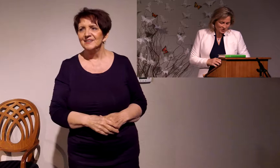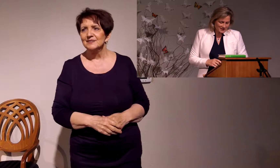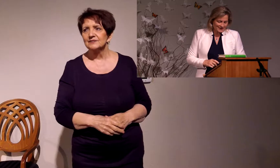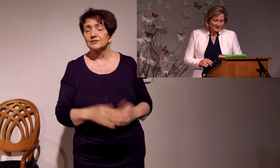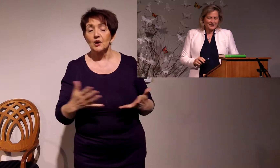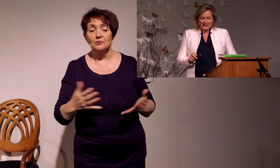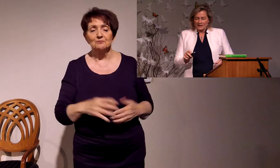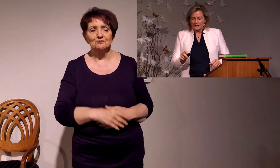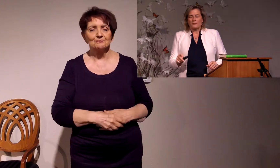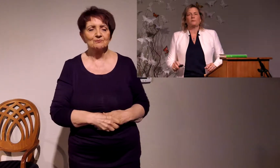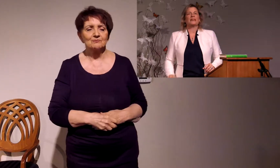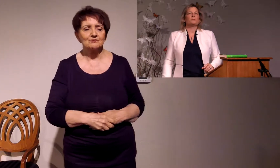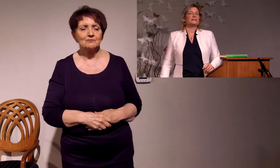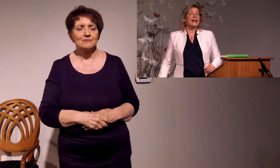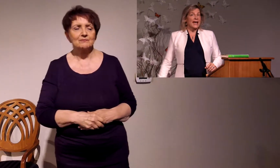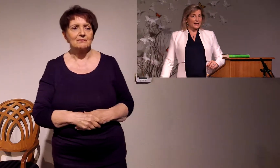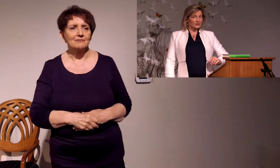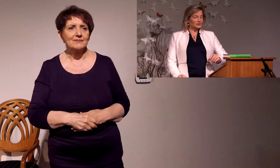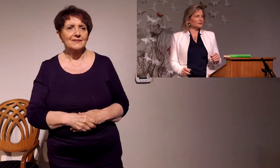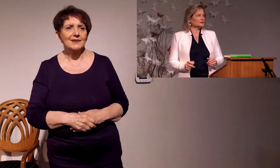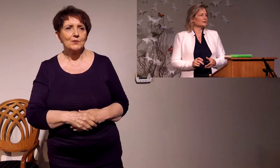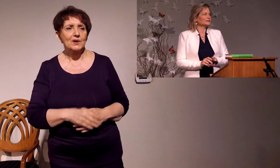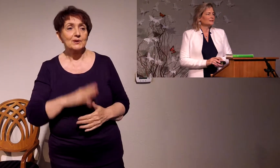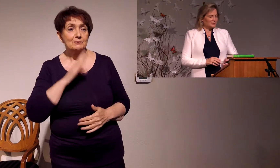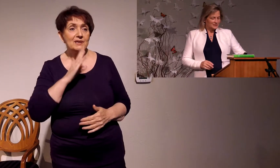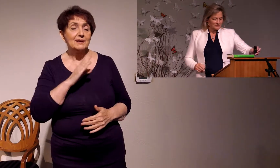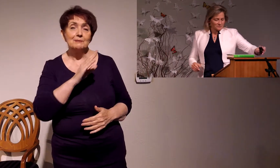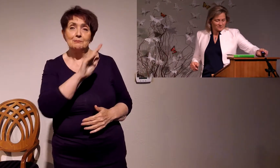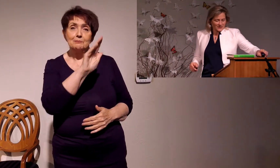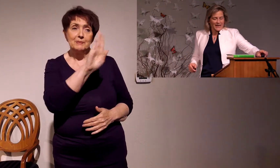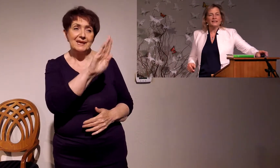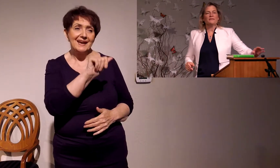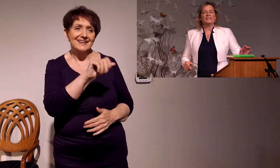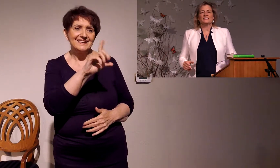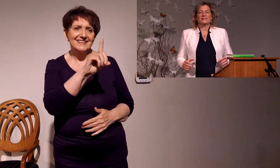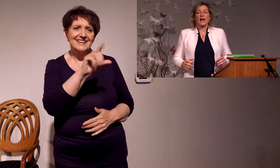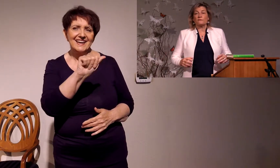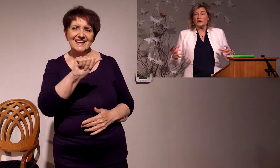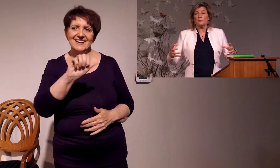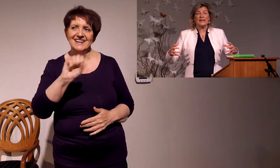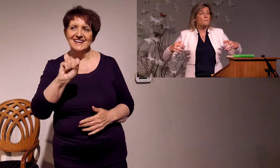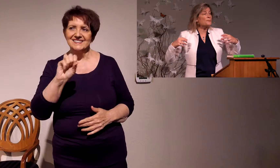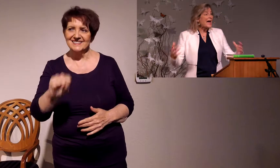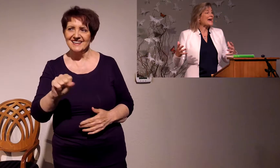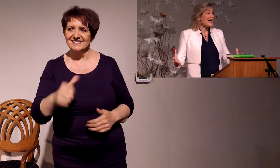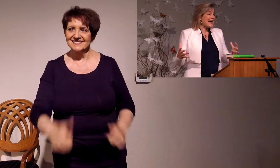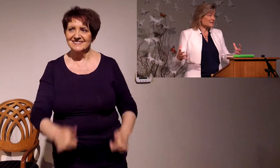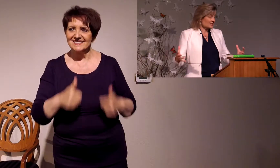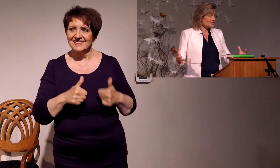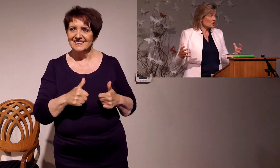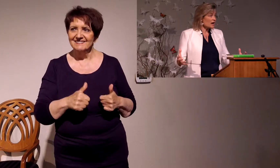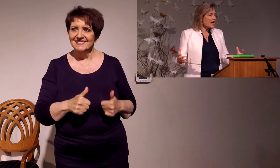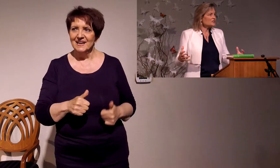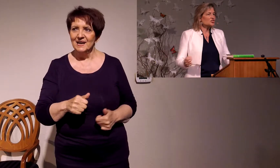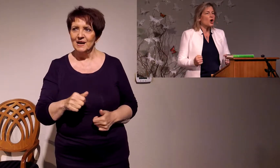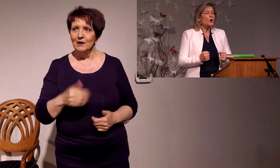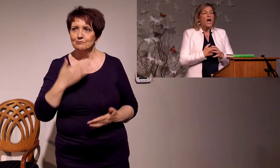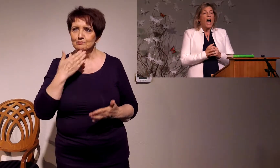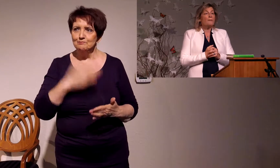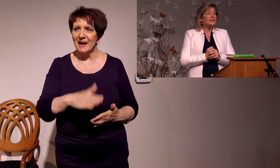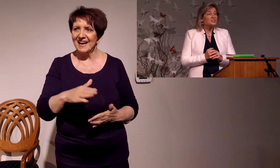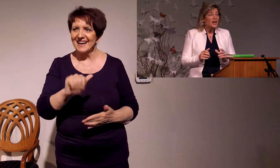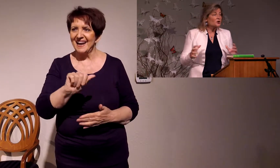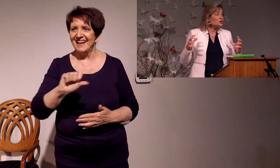So we're going to be a badass at living this life. We're going to be a badass, okay?